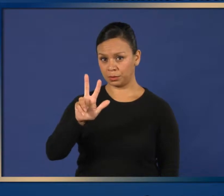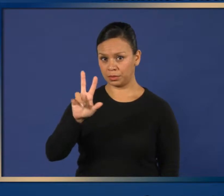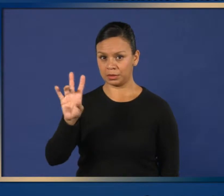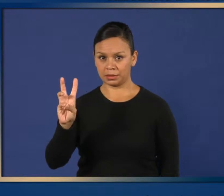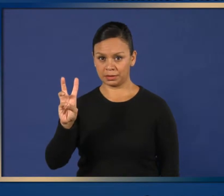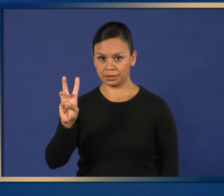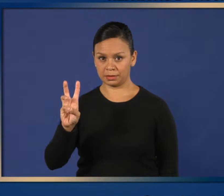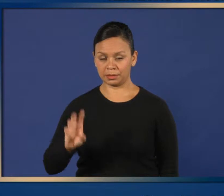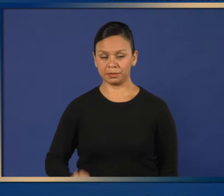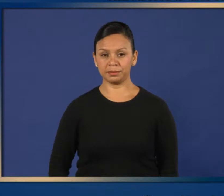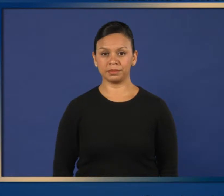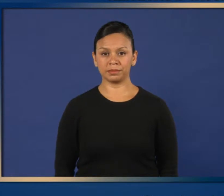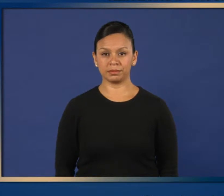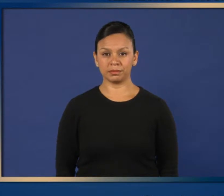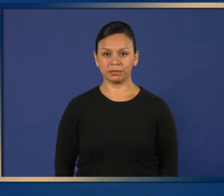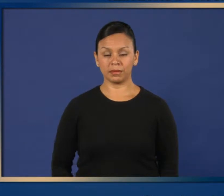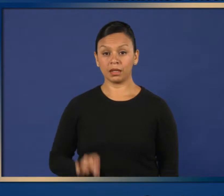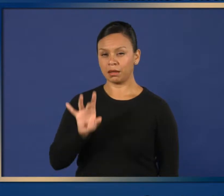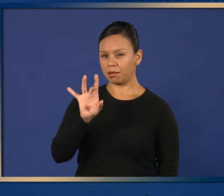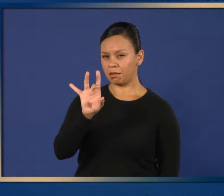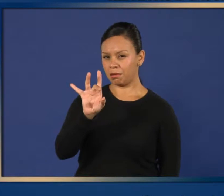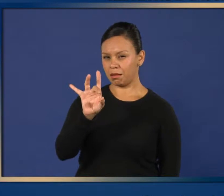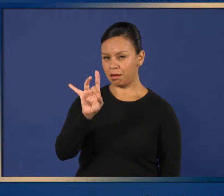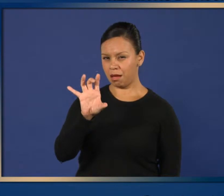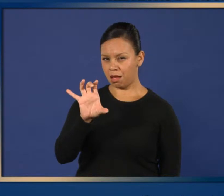1-800-232-4636. That's